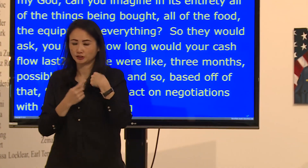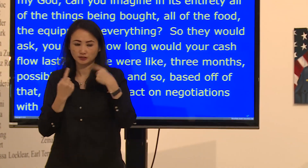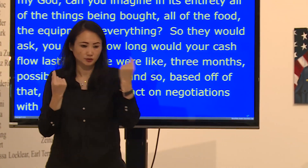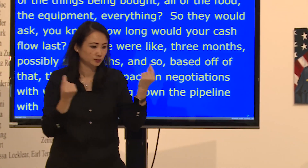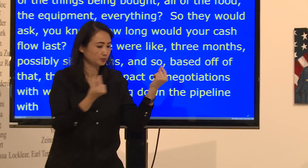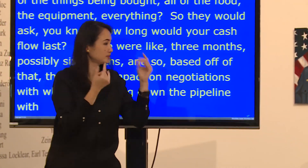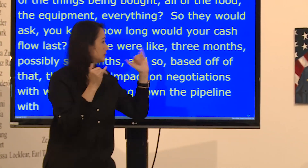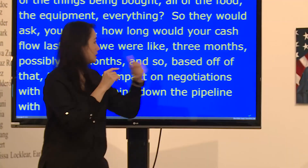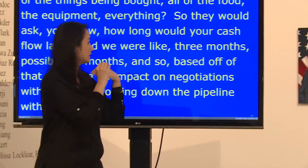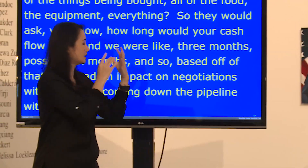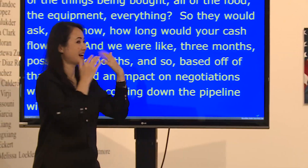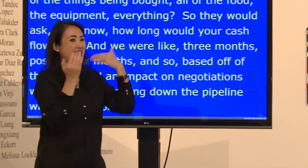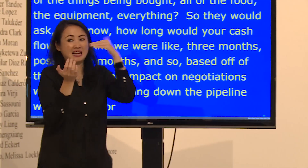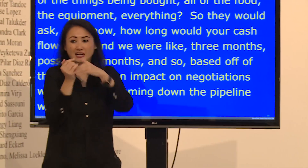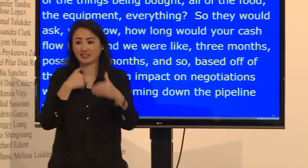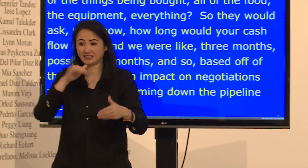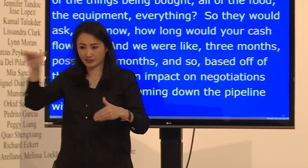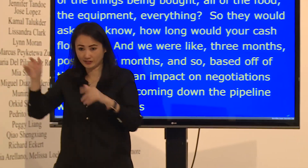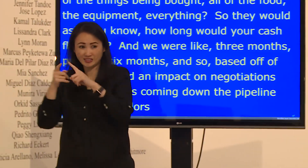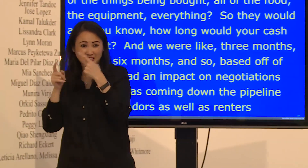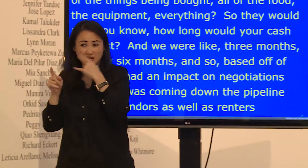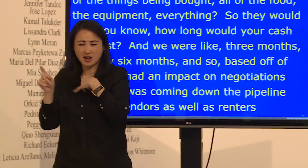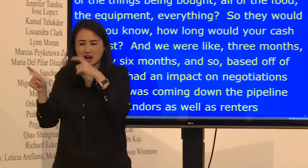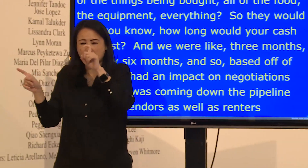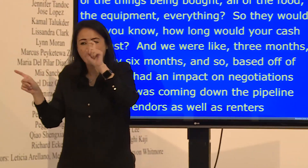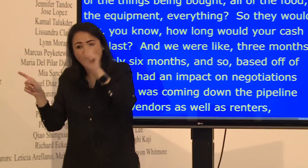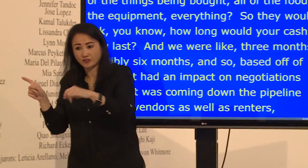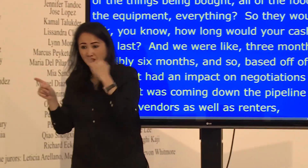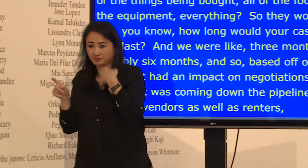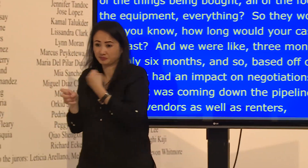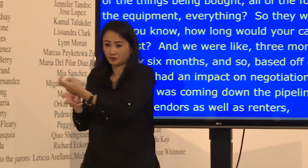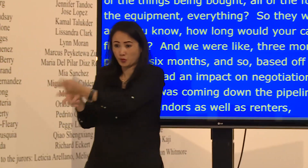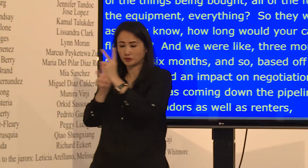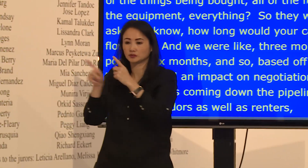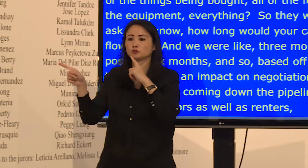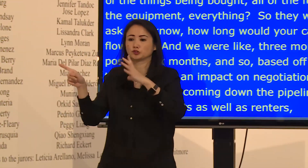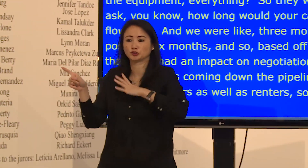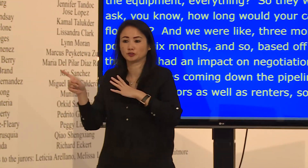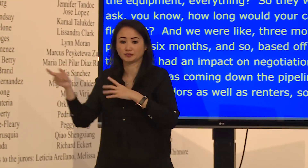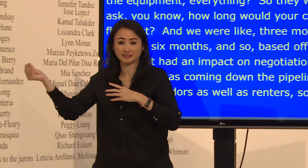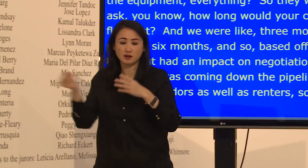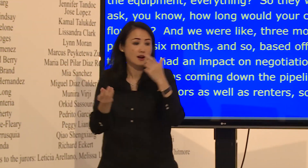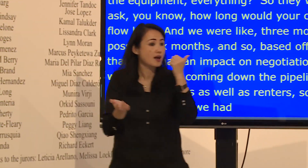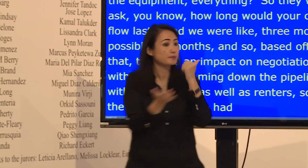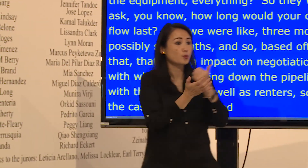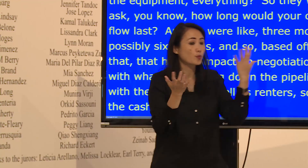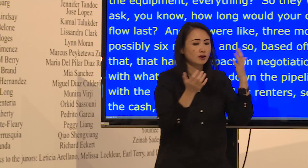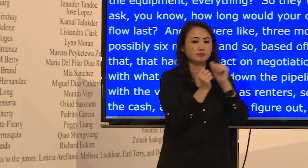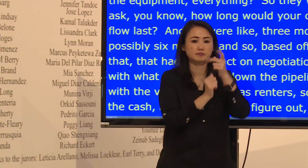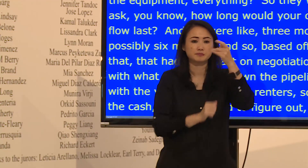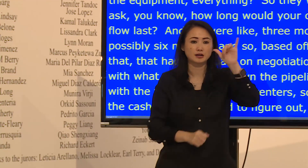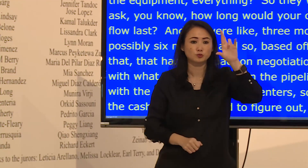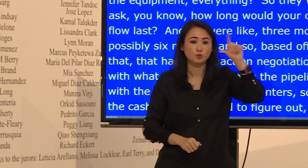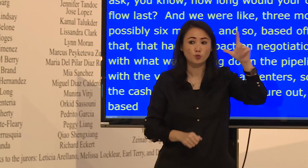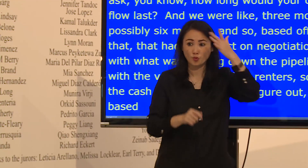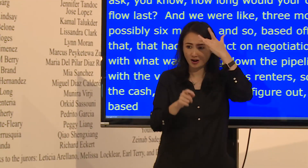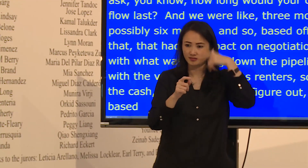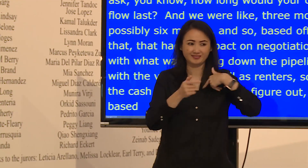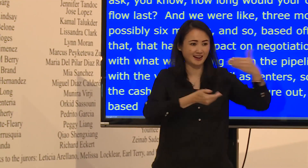with the cash, again, we had to figure out, okay, based off our lenders, we need to get sure that we have the equipment and